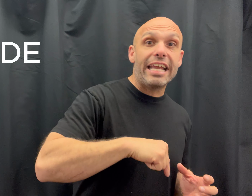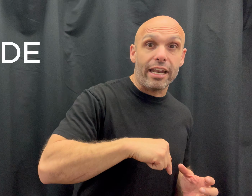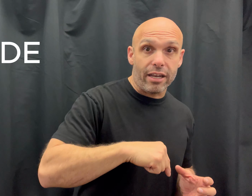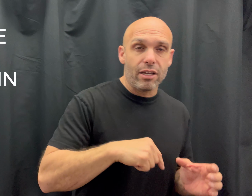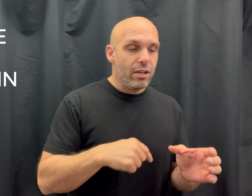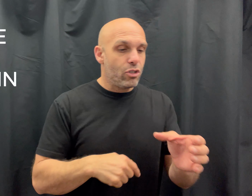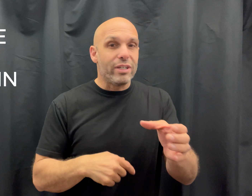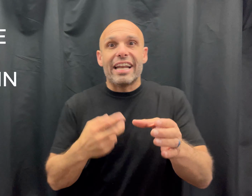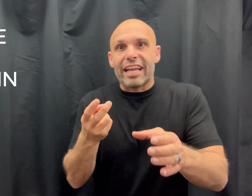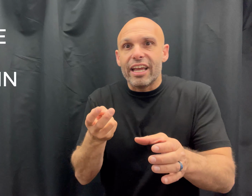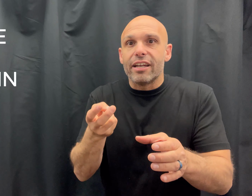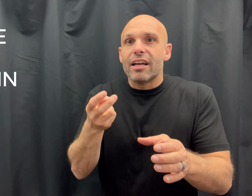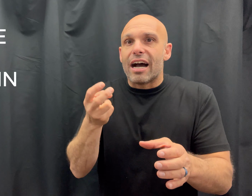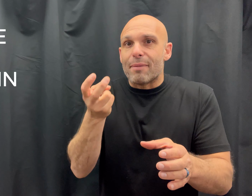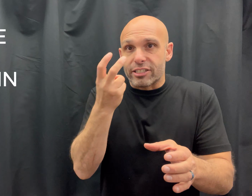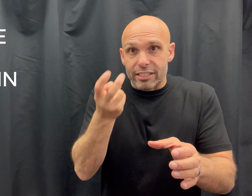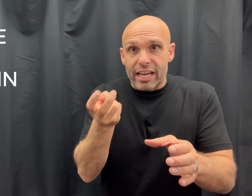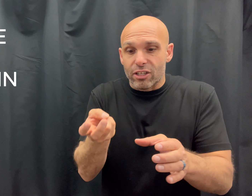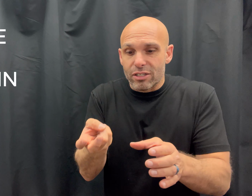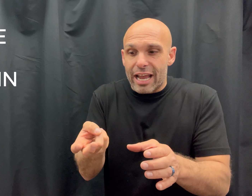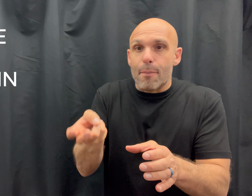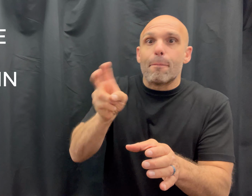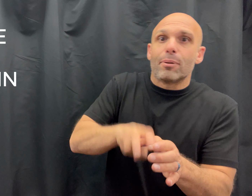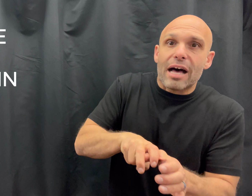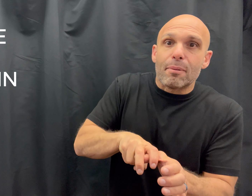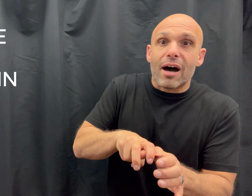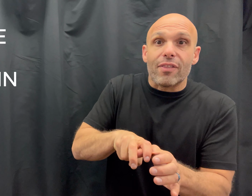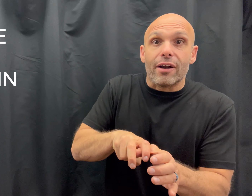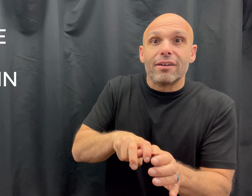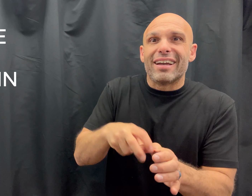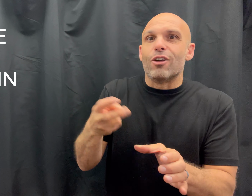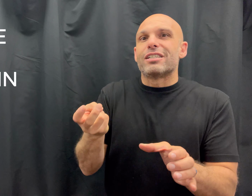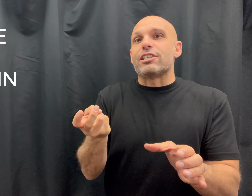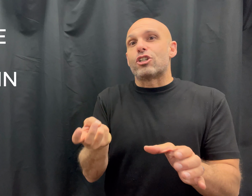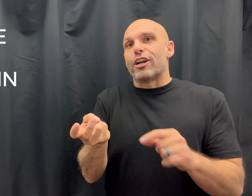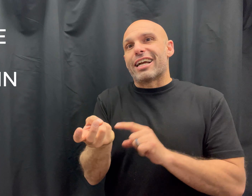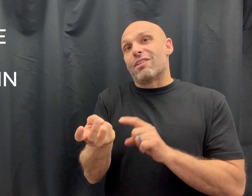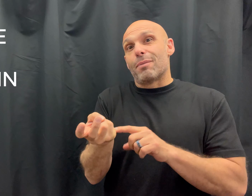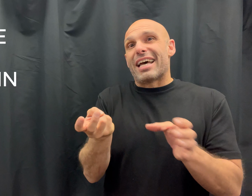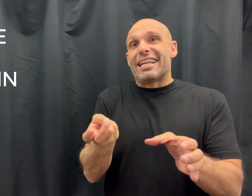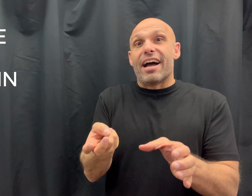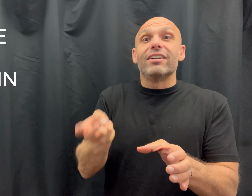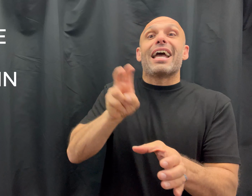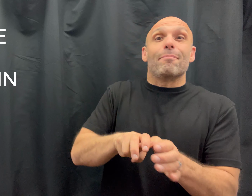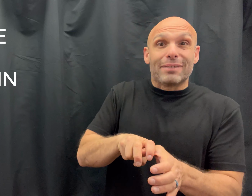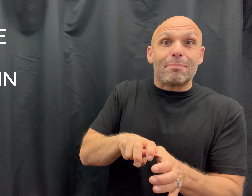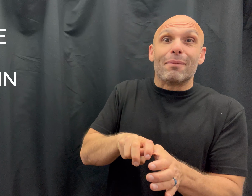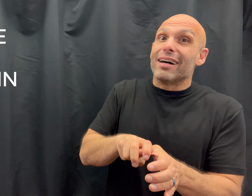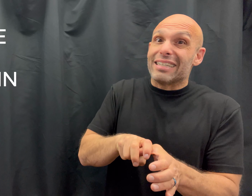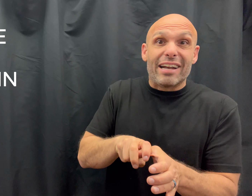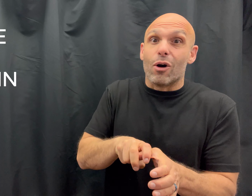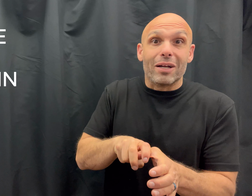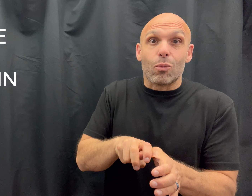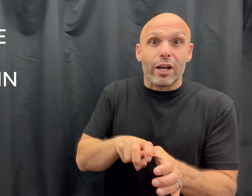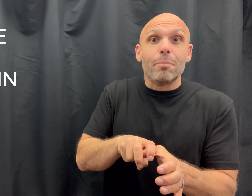in. To get in, I'm actually gonna take those and plop them on there. And notice I started kind of upside down and plop them on. I know, it's weird, but